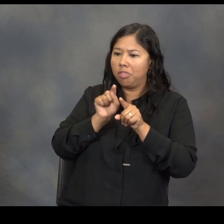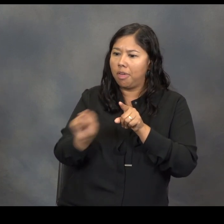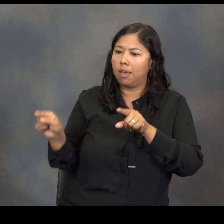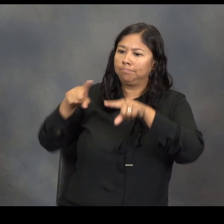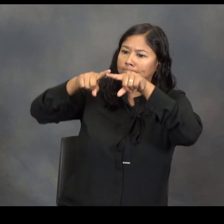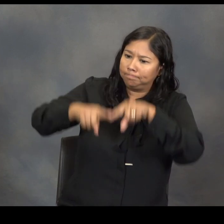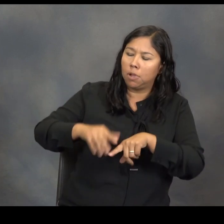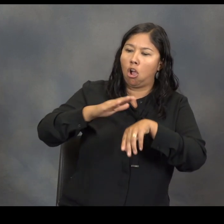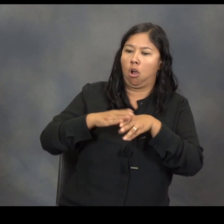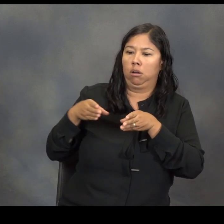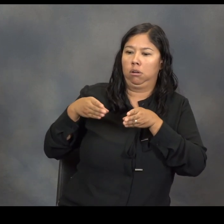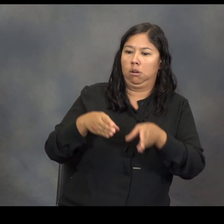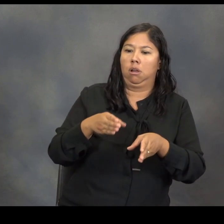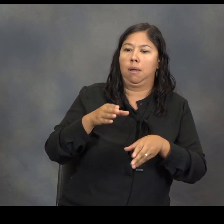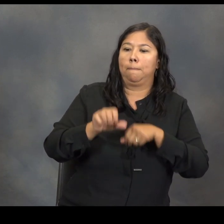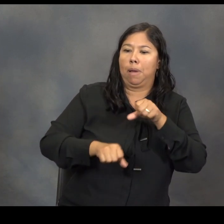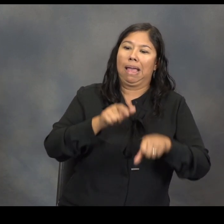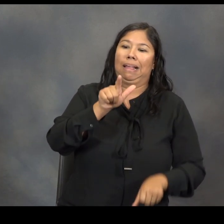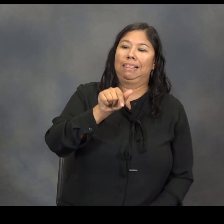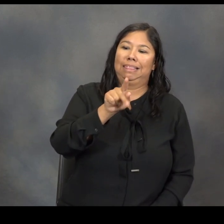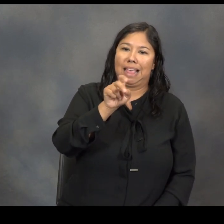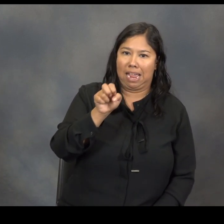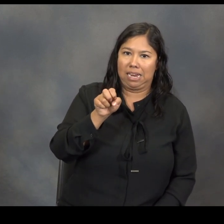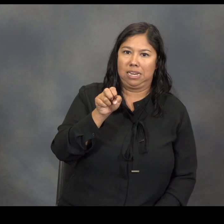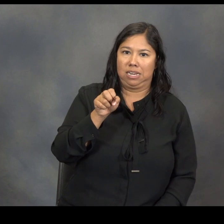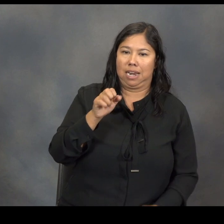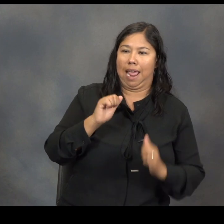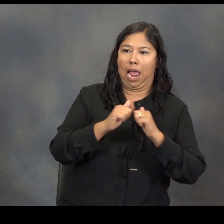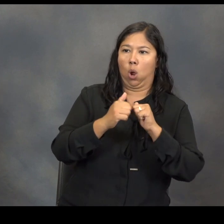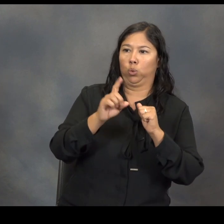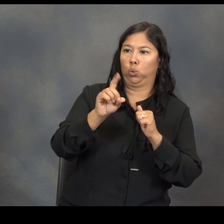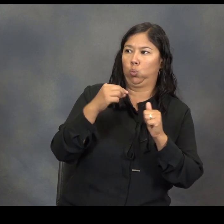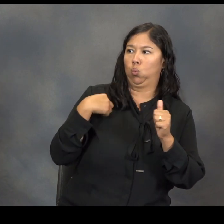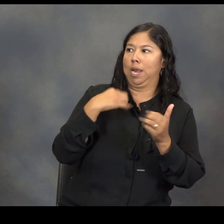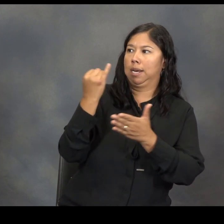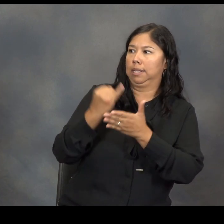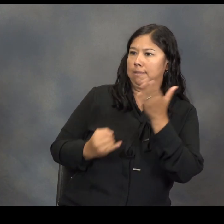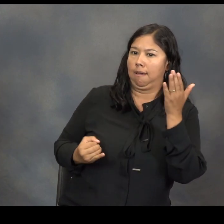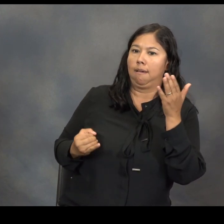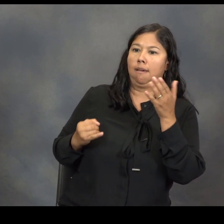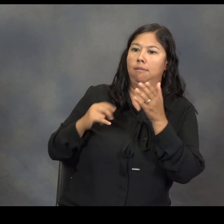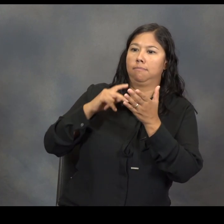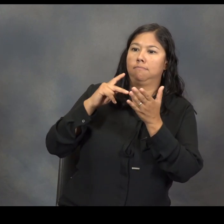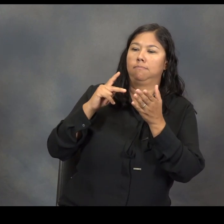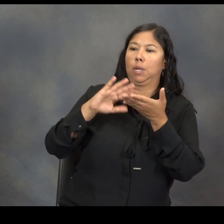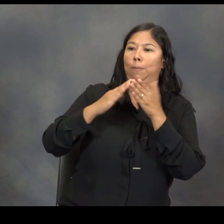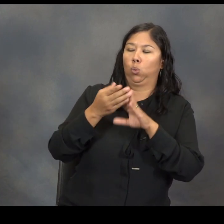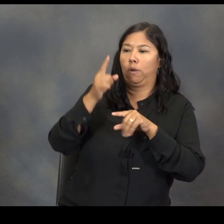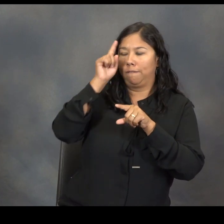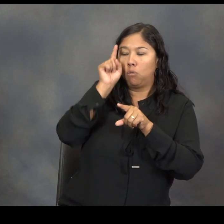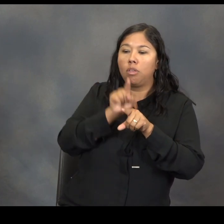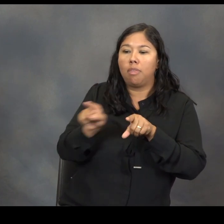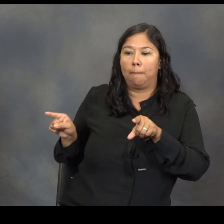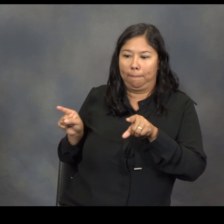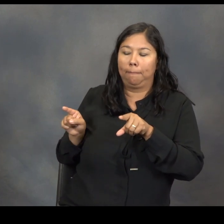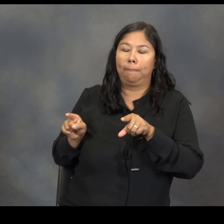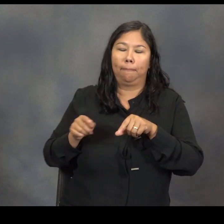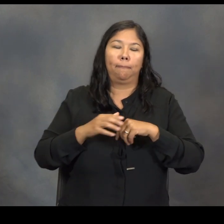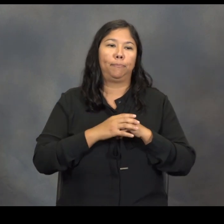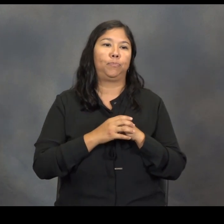of how we design our community for folks that are more vulnerable, don't have a driver's license, things like that.